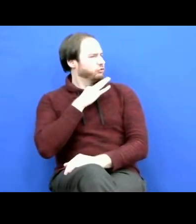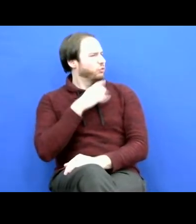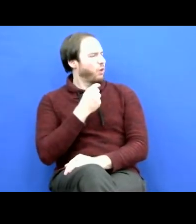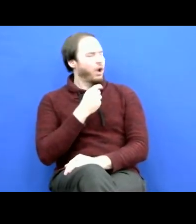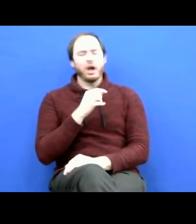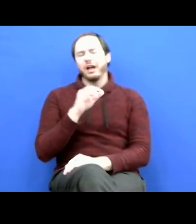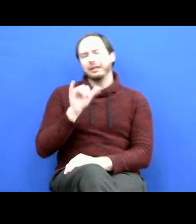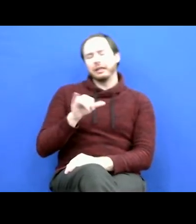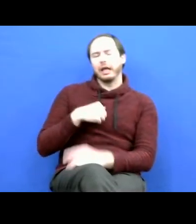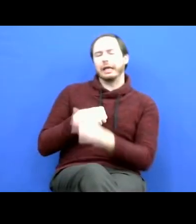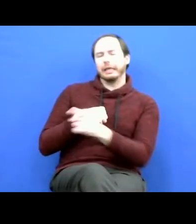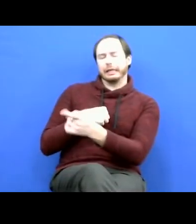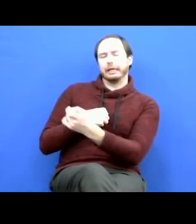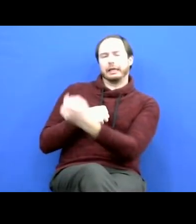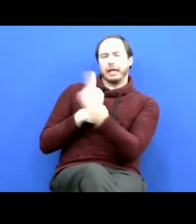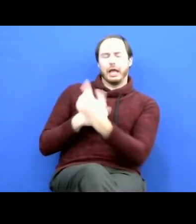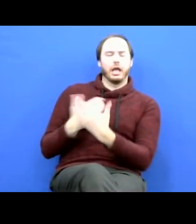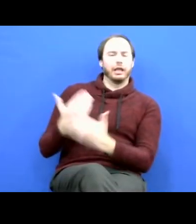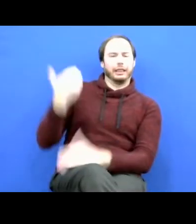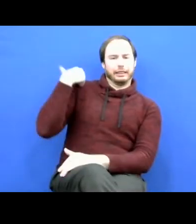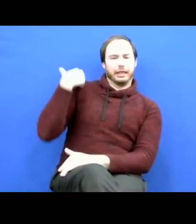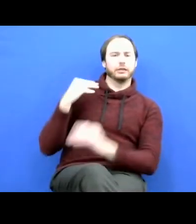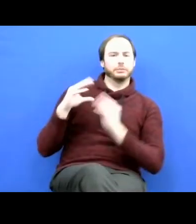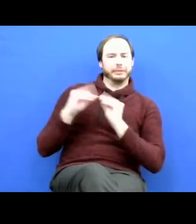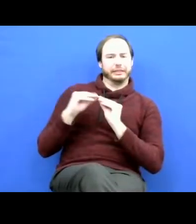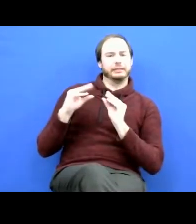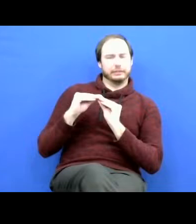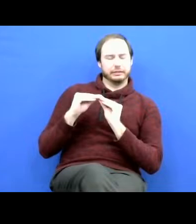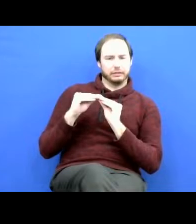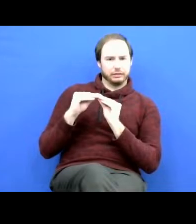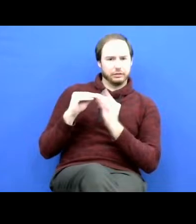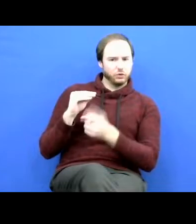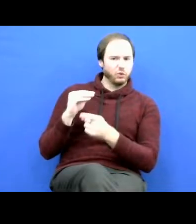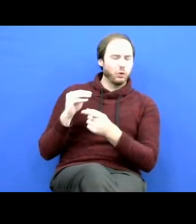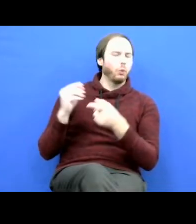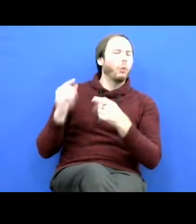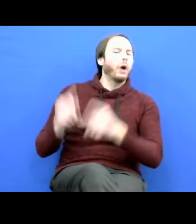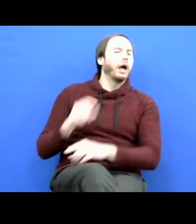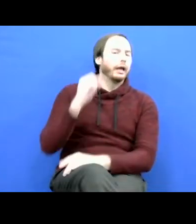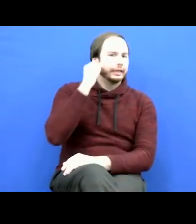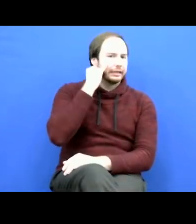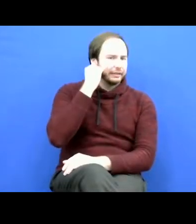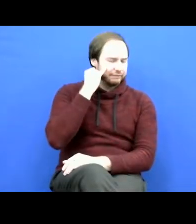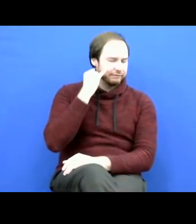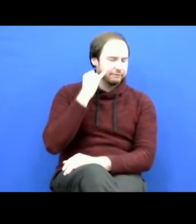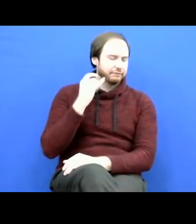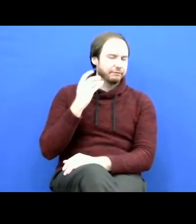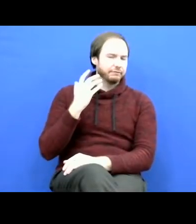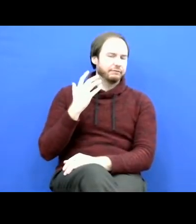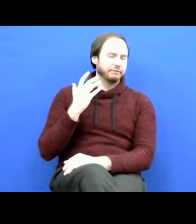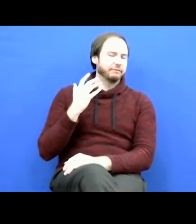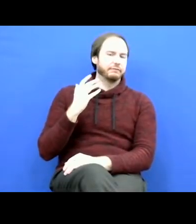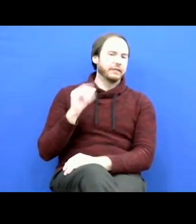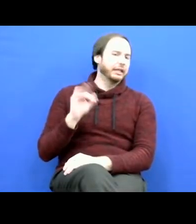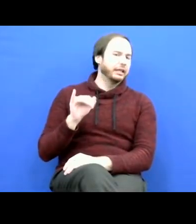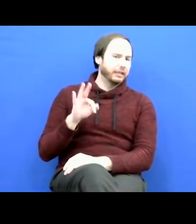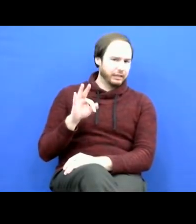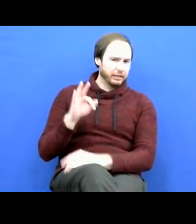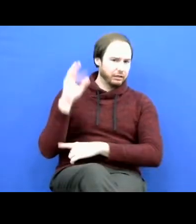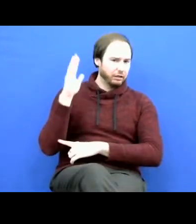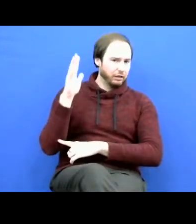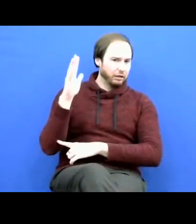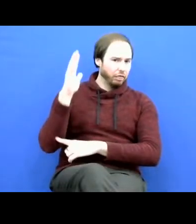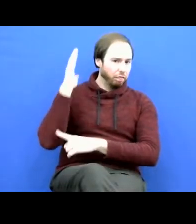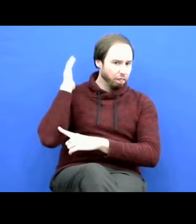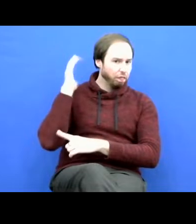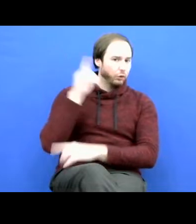was. It was just, he had asked the question at the last meeting whether if a tree from his property fell on the arrays, whether he would be liable,